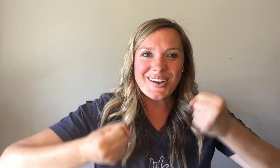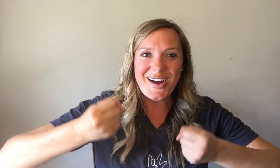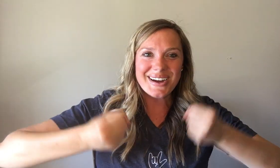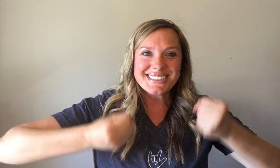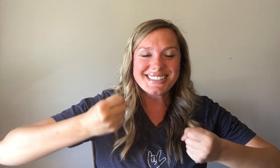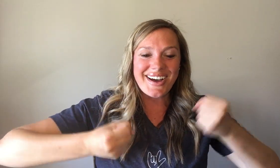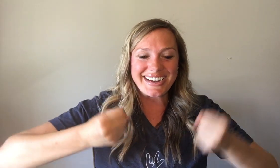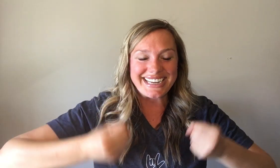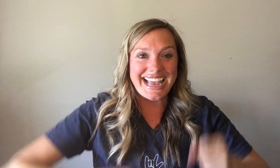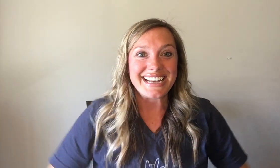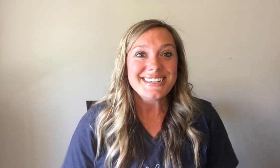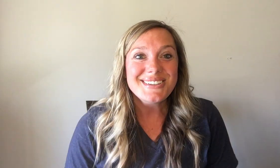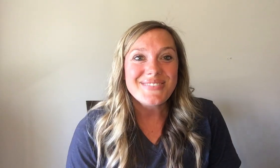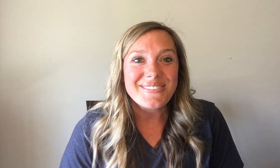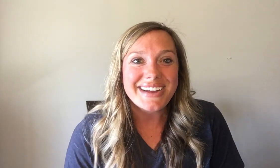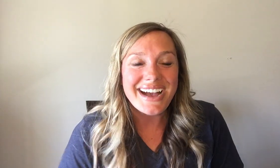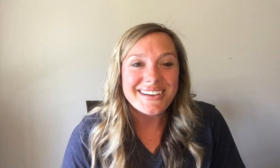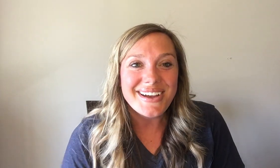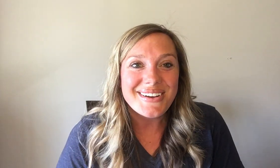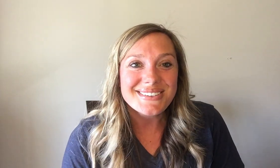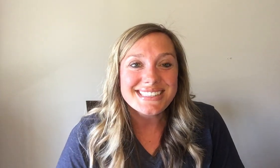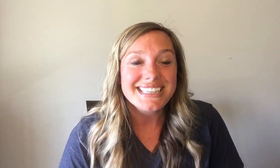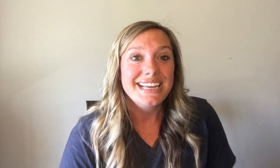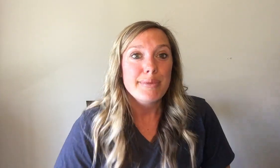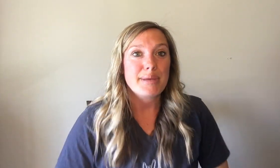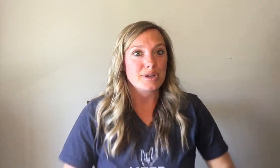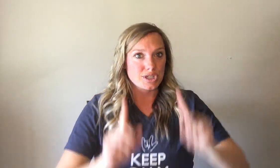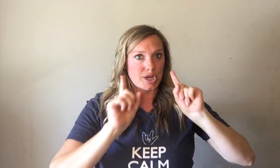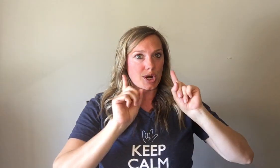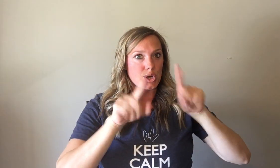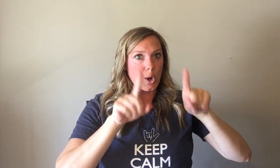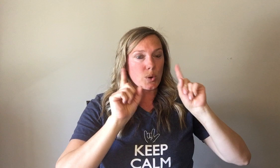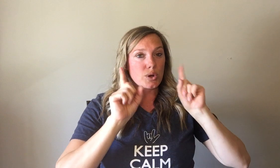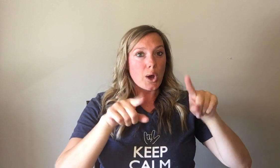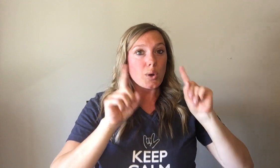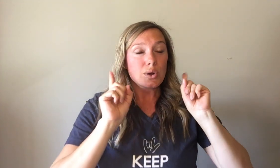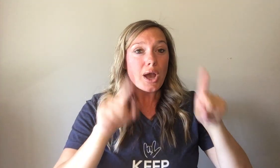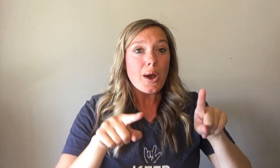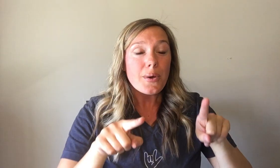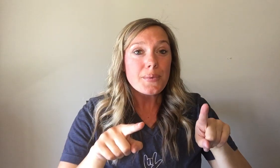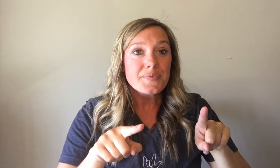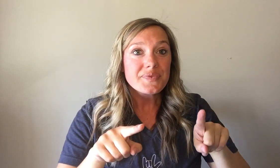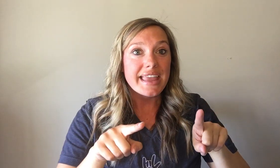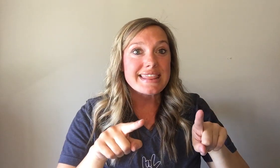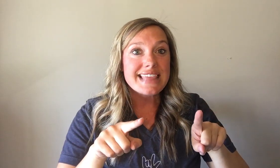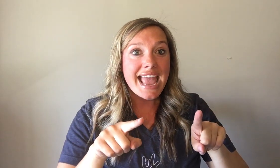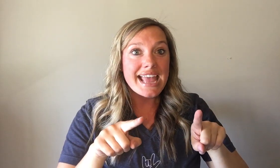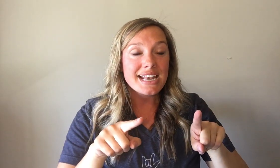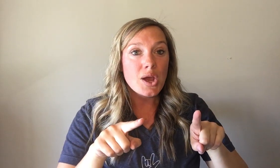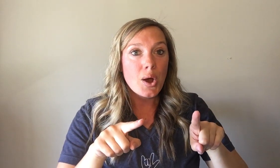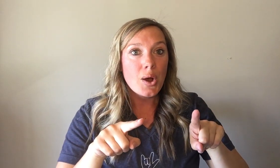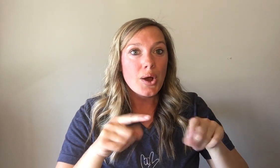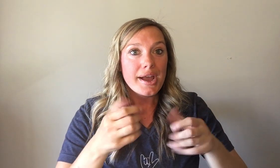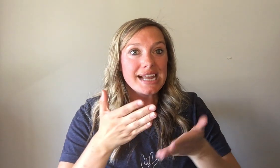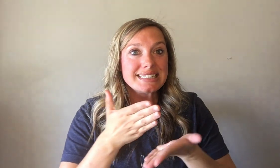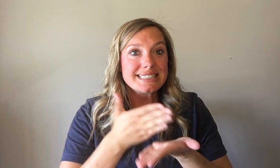car song again. Do you remember how it goes? Remember, it's going to go, go, go, and then it